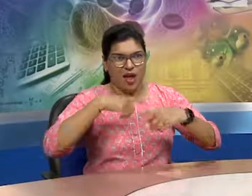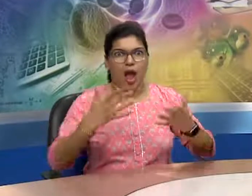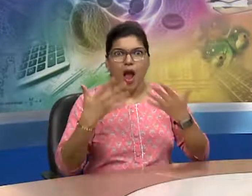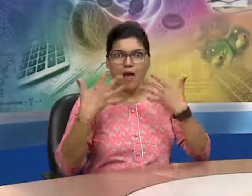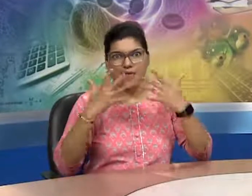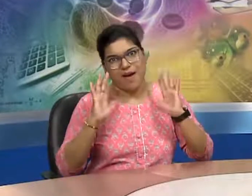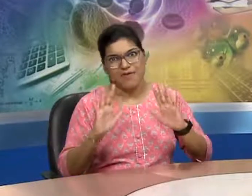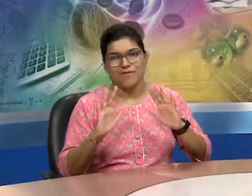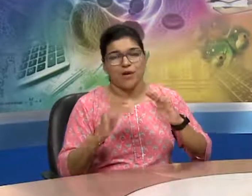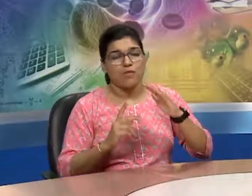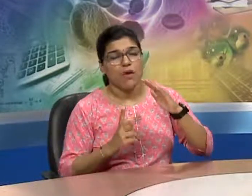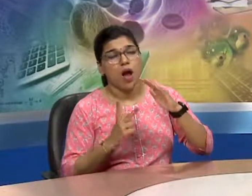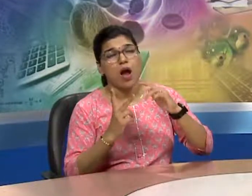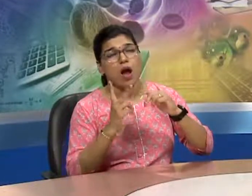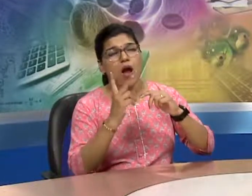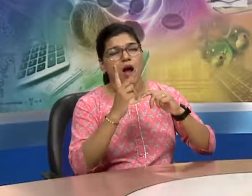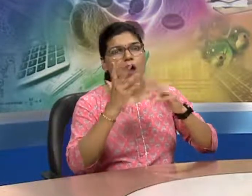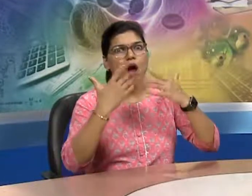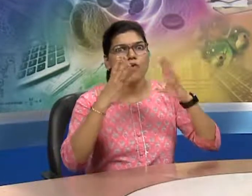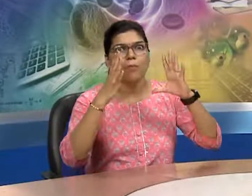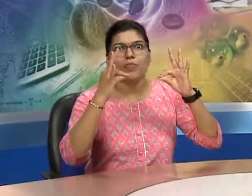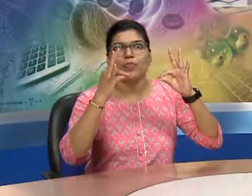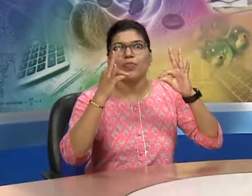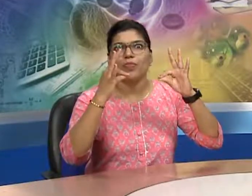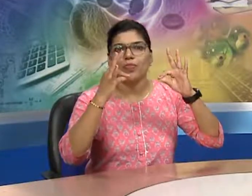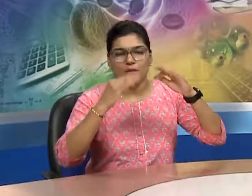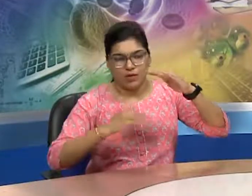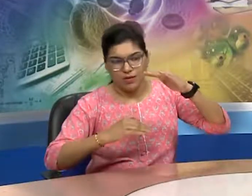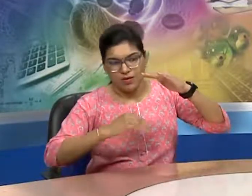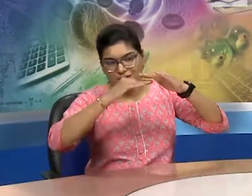Biosphere is the study of human activities